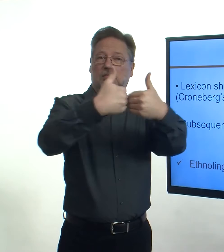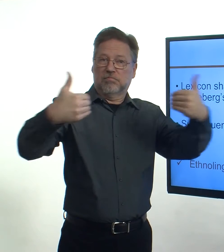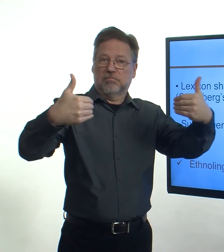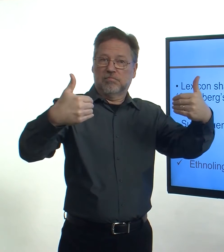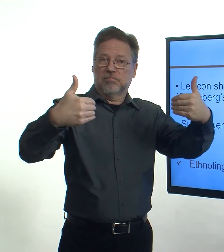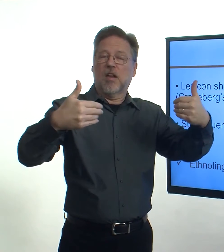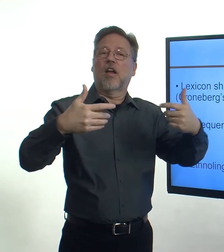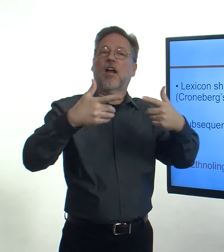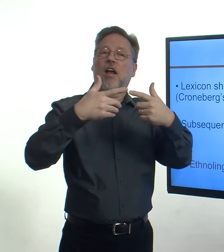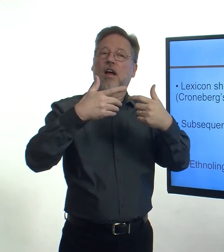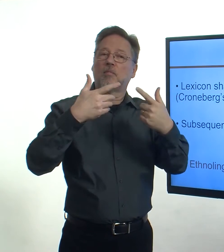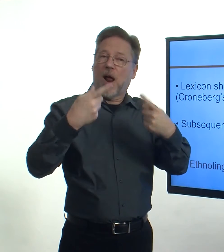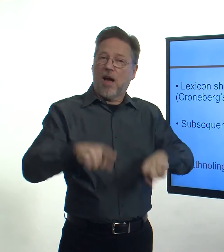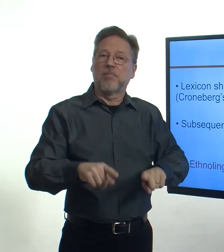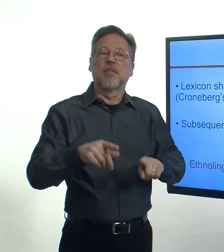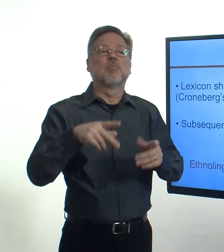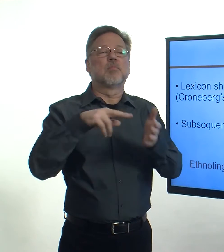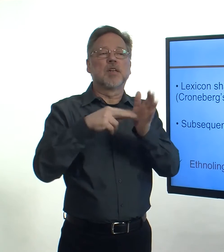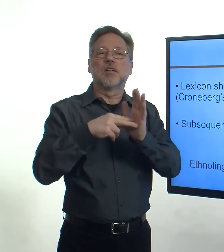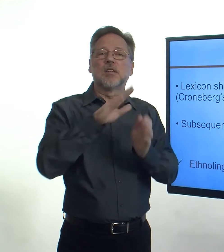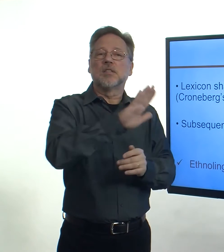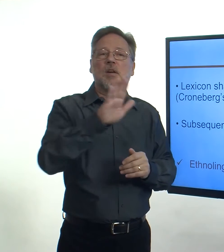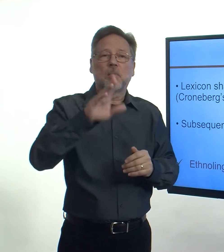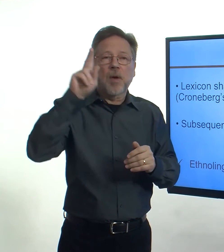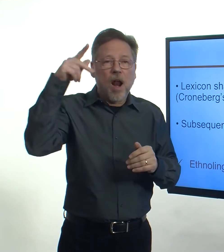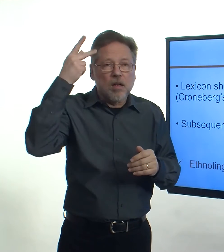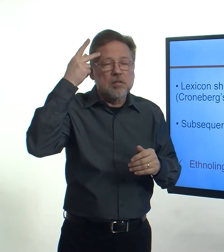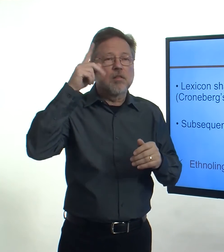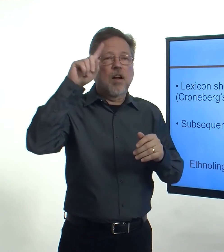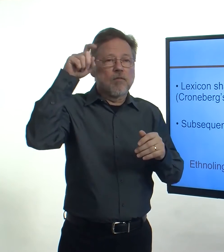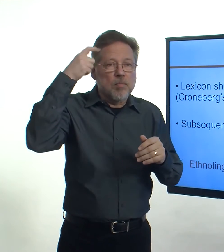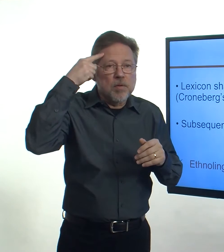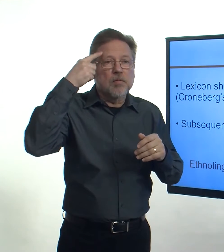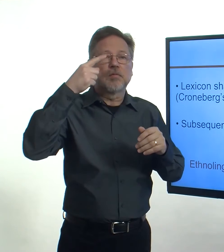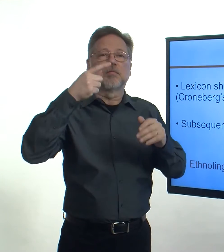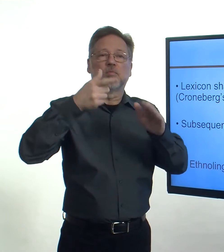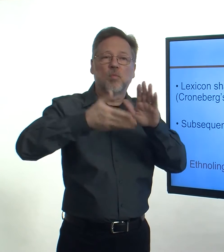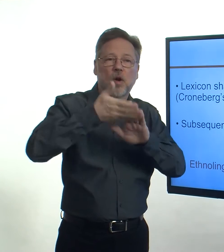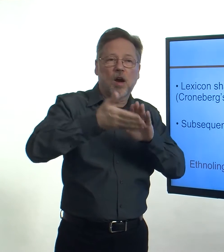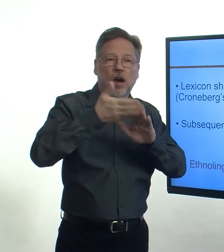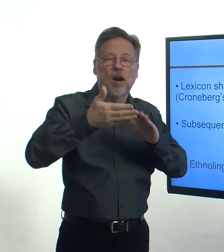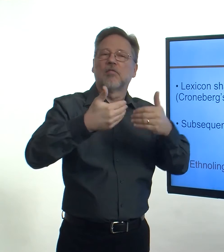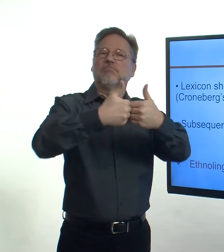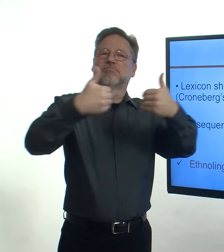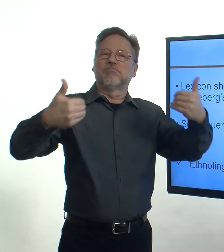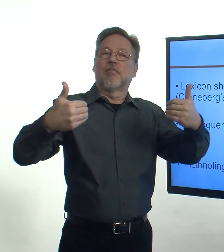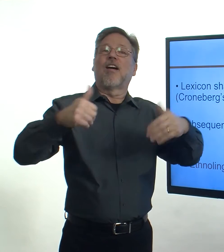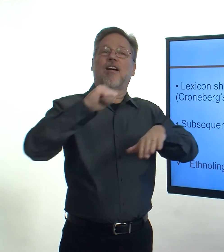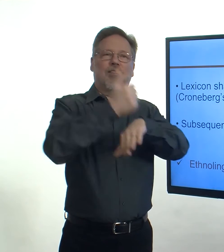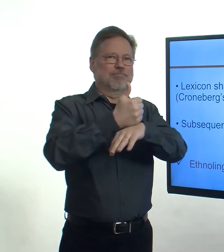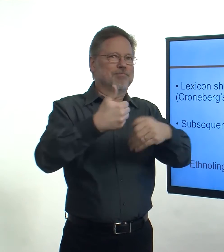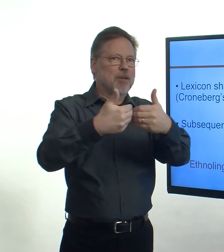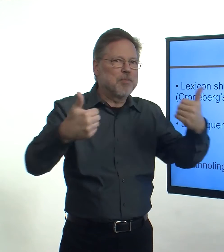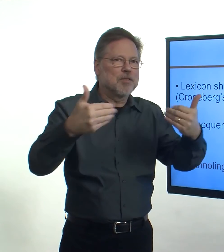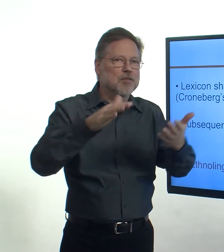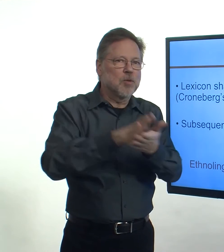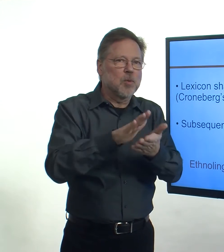groups. What happens is that their politics and governments operate separately, with separate